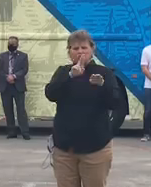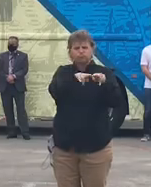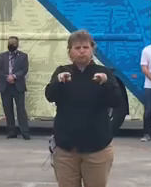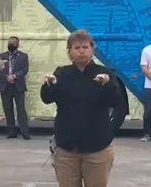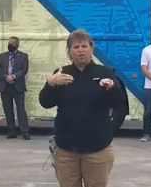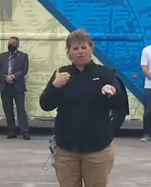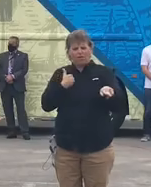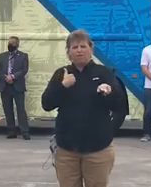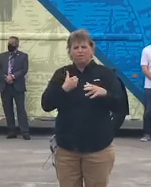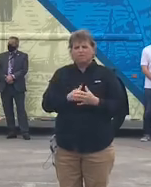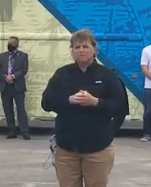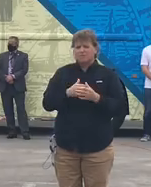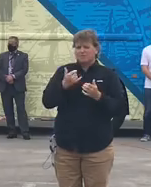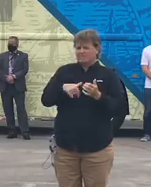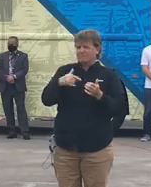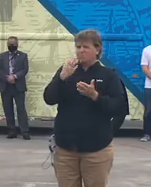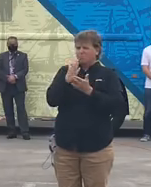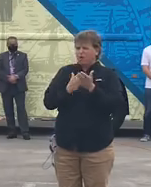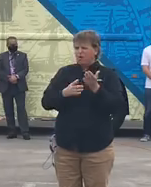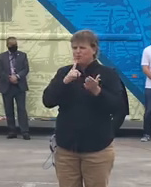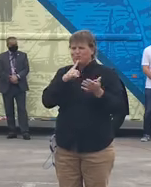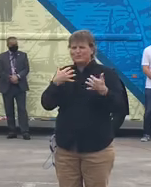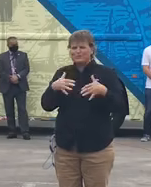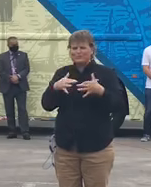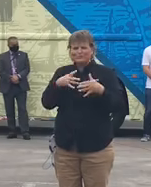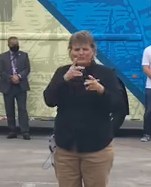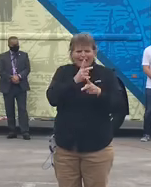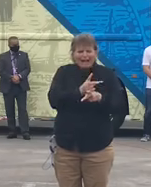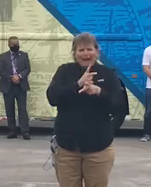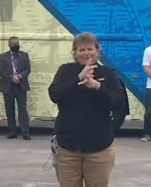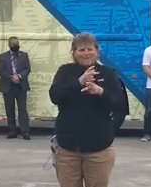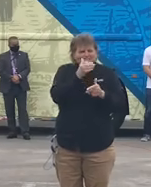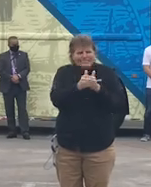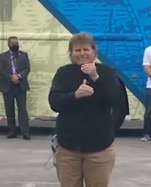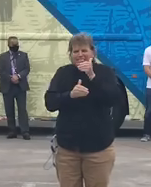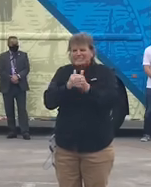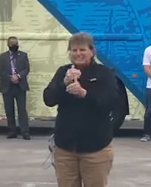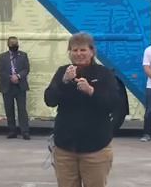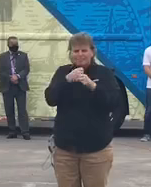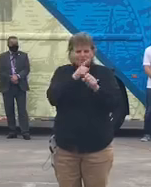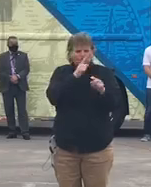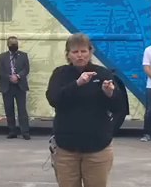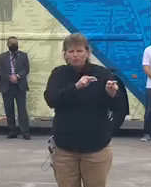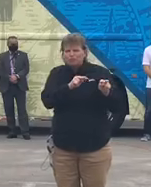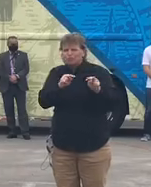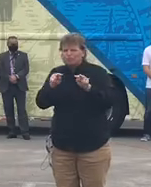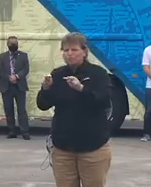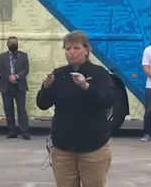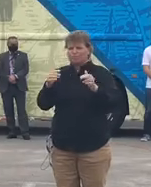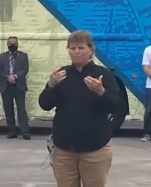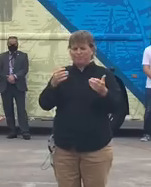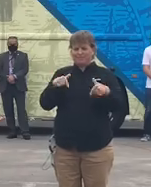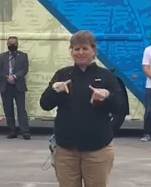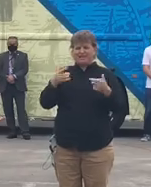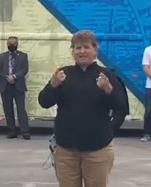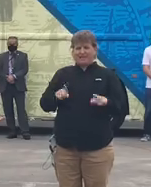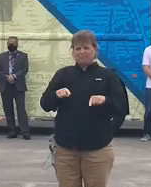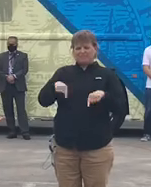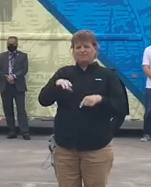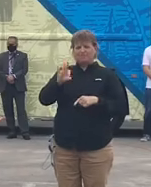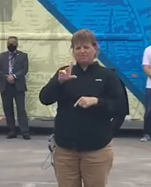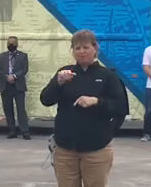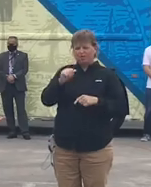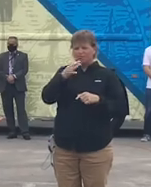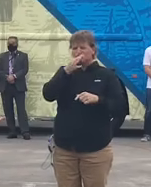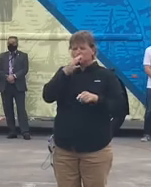to take. So we'll hopefully be able to go forward soon in southern Florida, and I think that we can look to